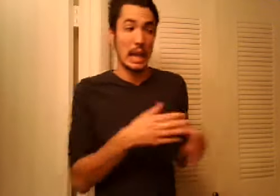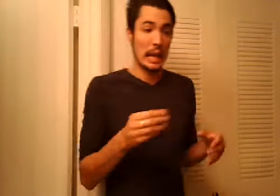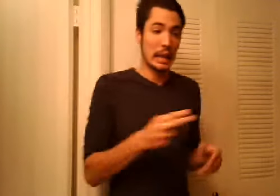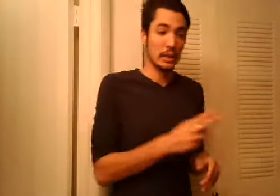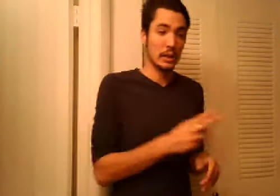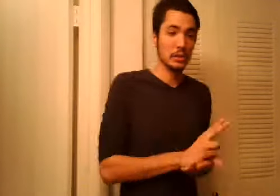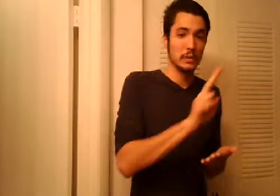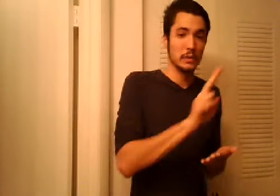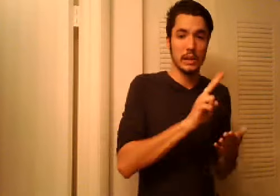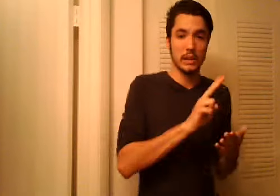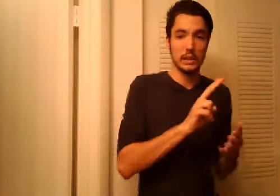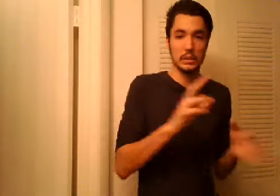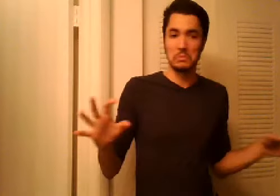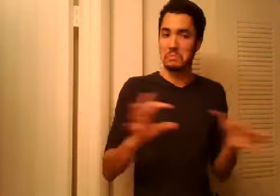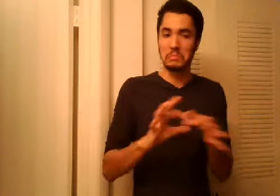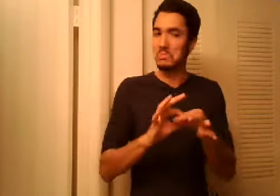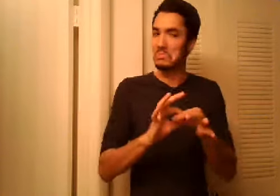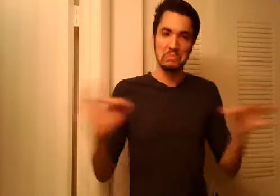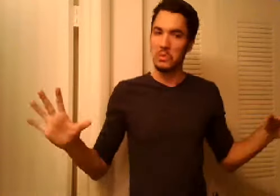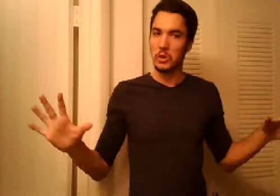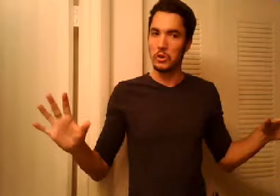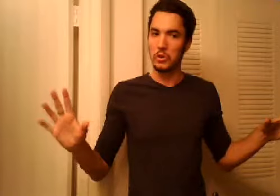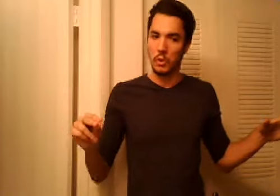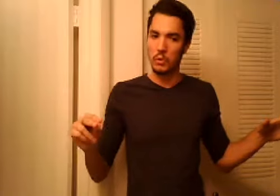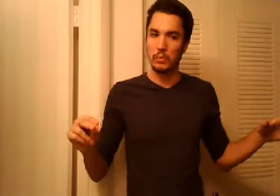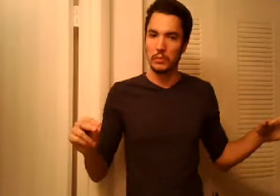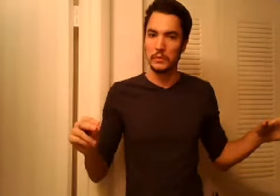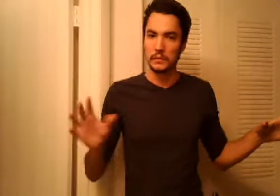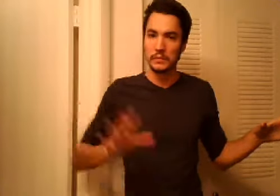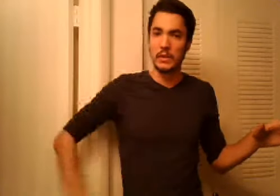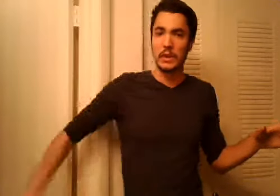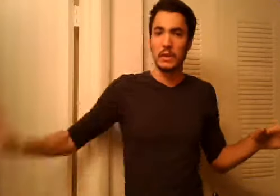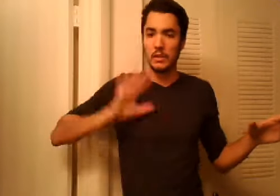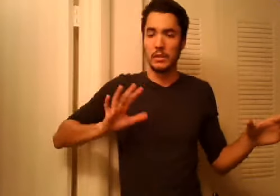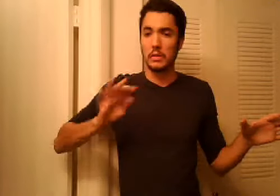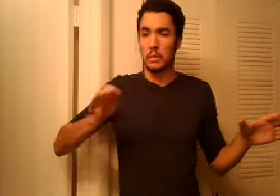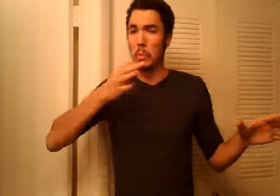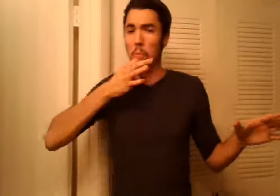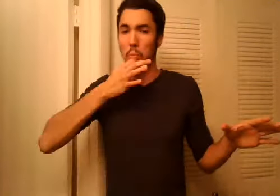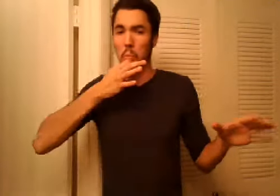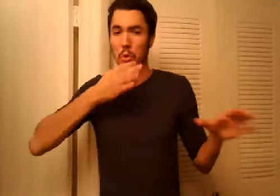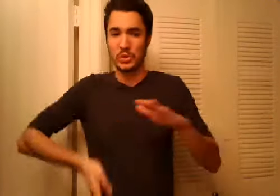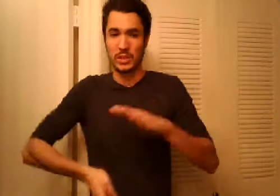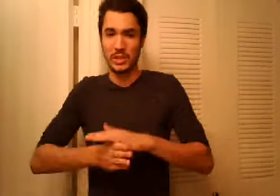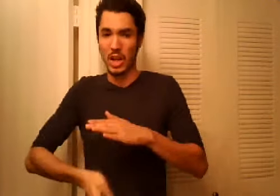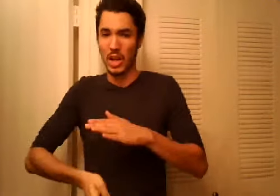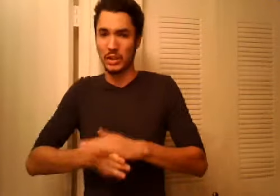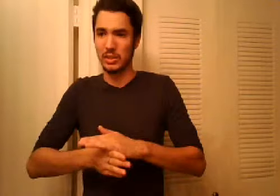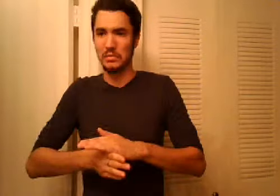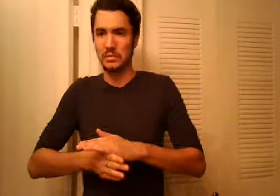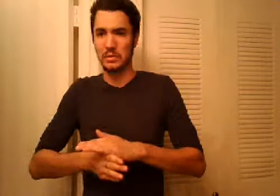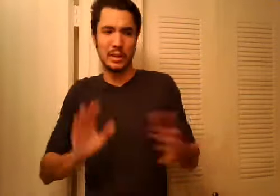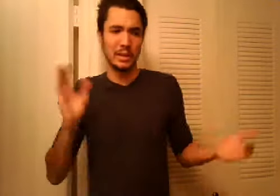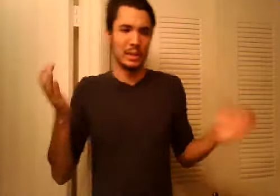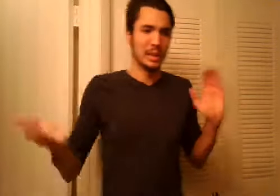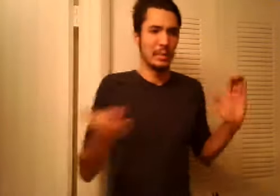fact, the rest of the world has thriving professional sports. Right? There is pro soccer in Europe is bigger than the NFL in the United States. There